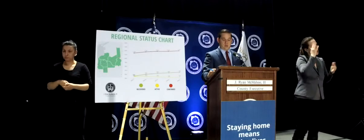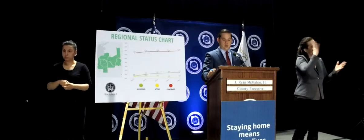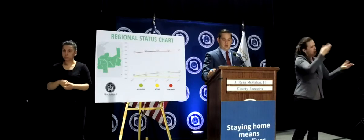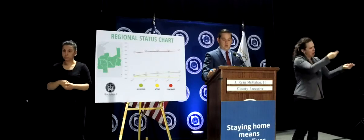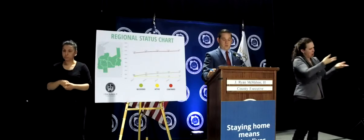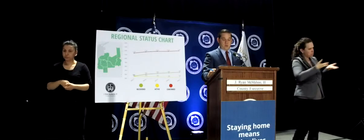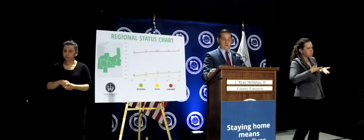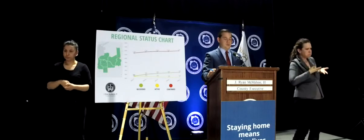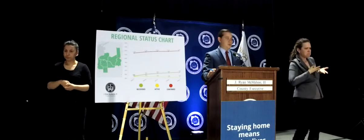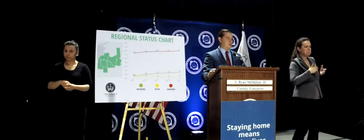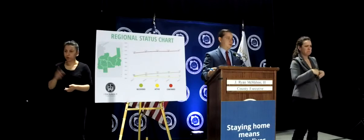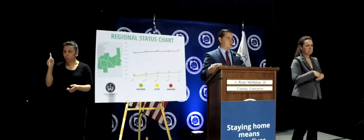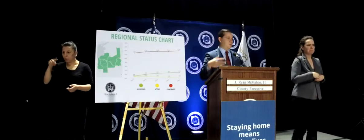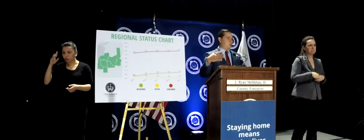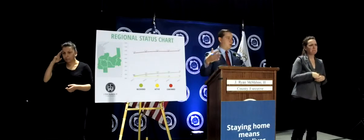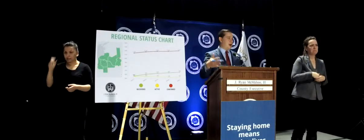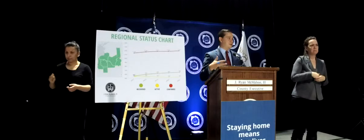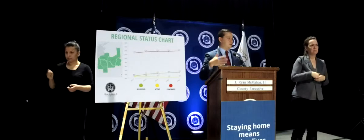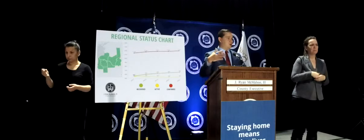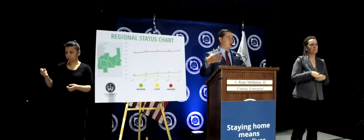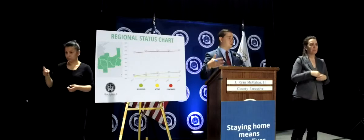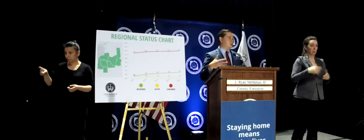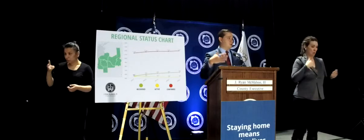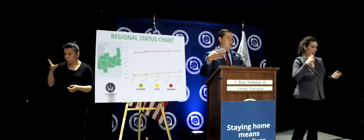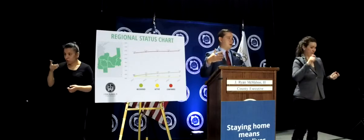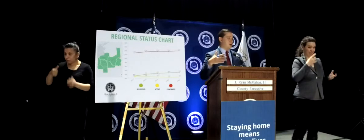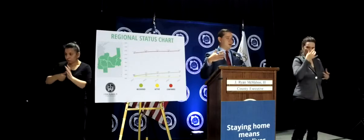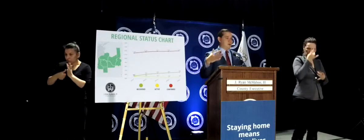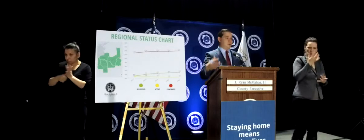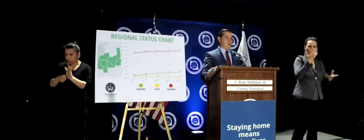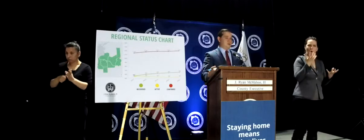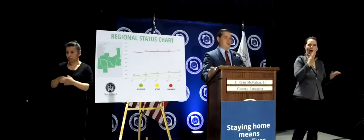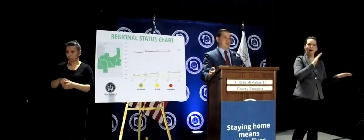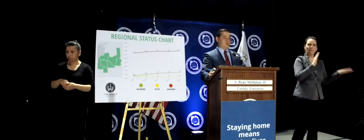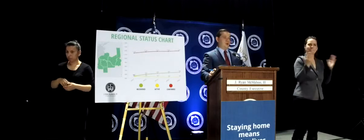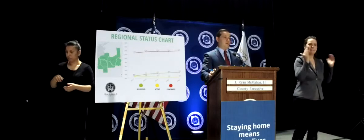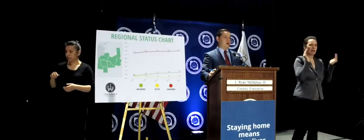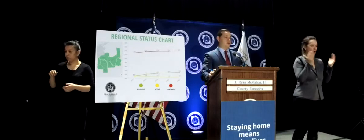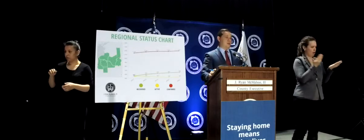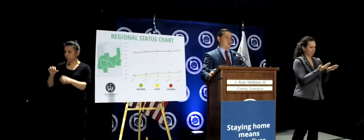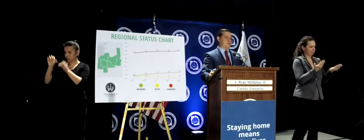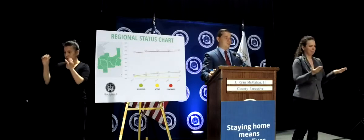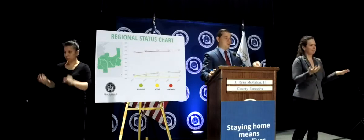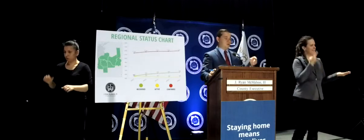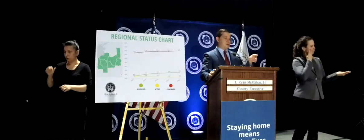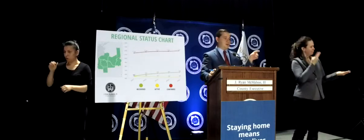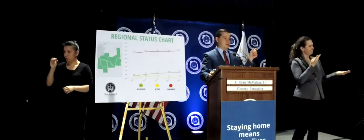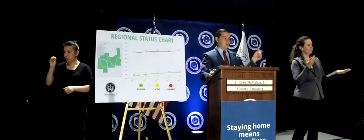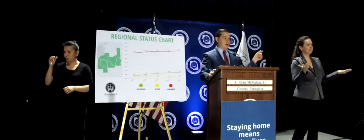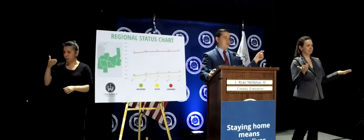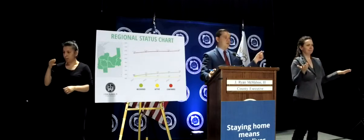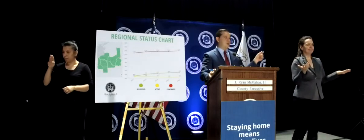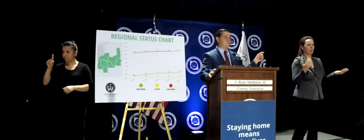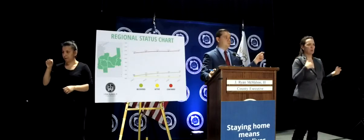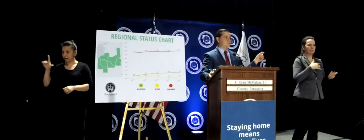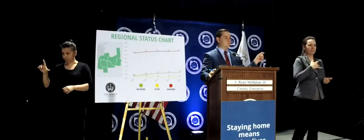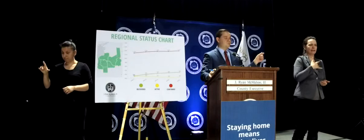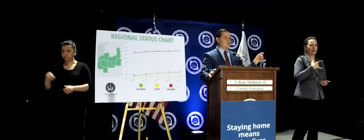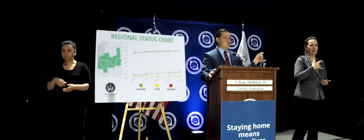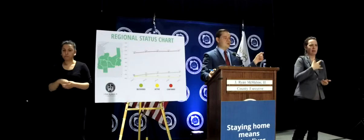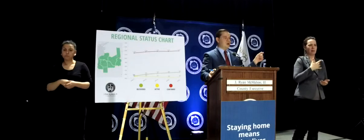certainly it will be interesting. Proactive, you're hunting, right? And certainly at the Walmart site, you have some folks that still have